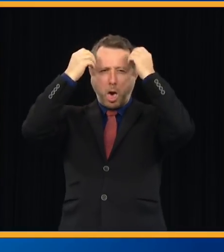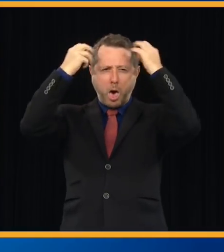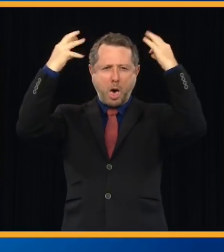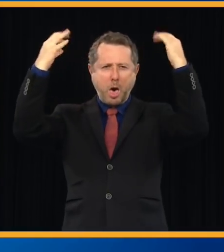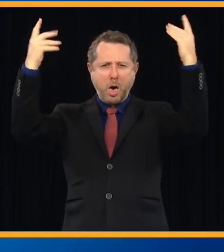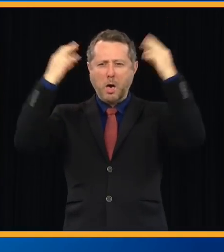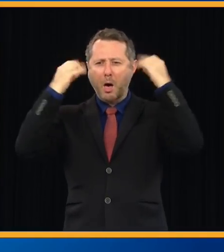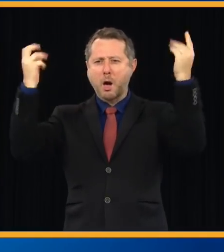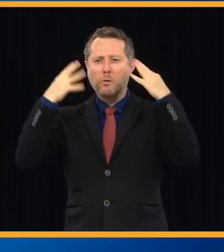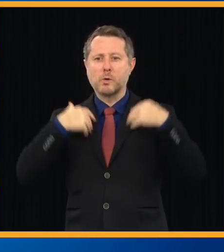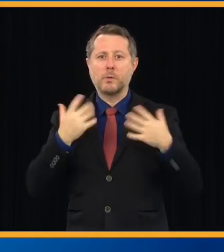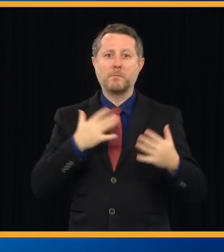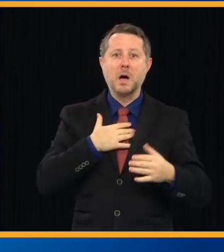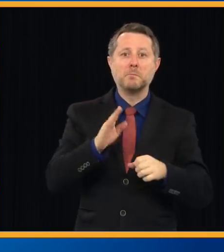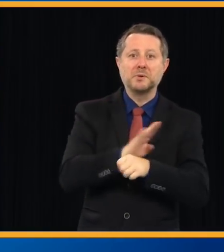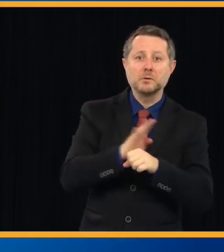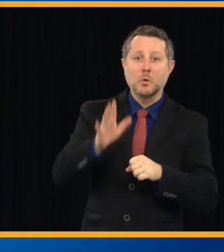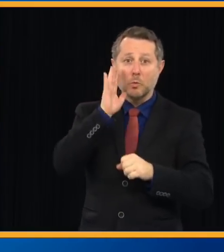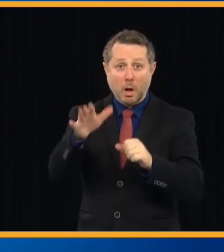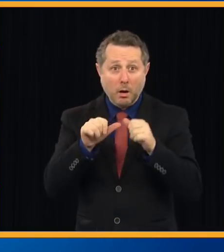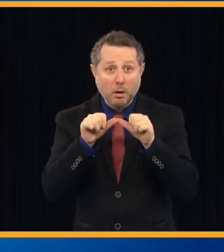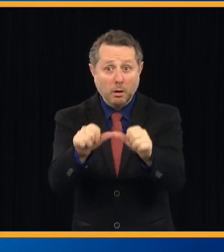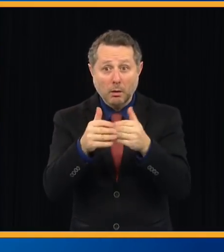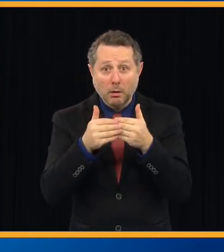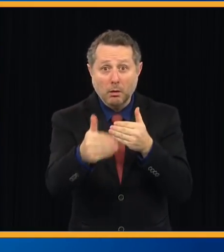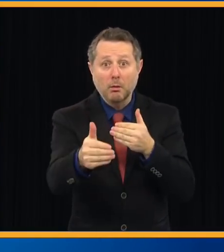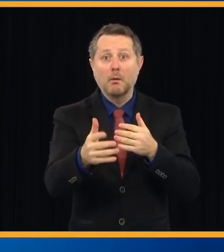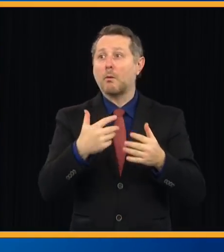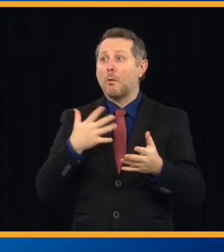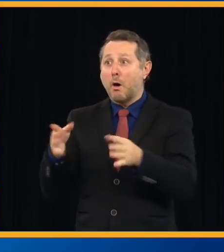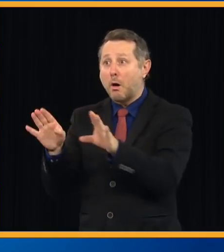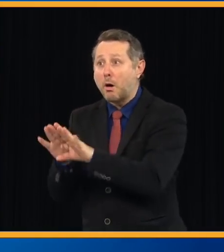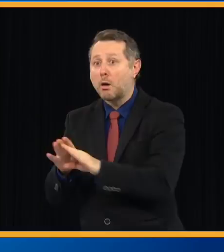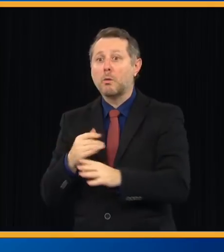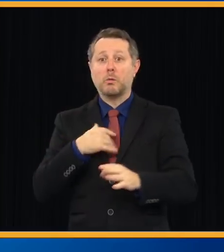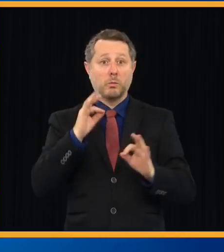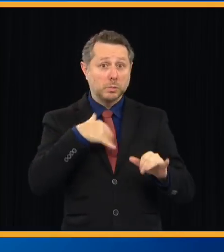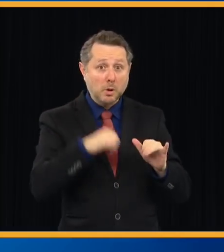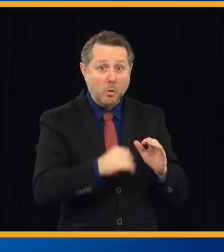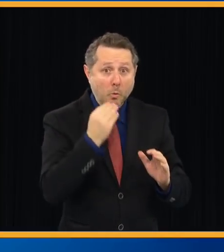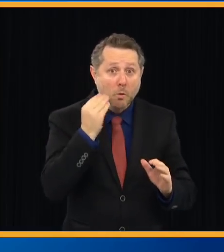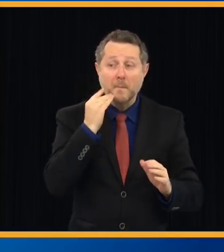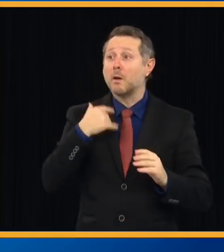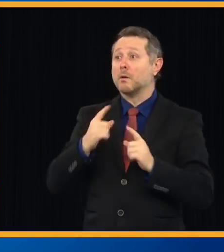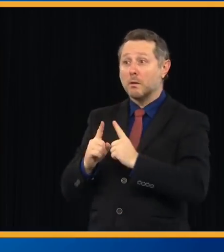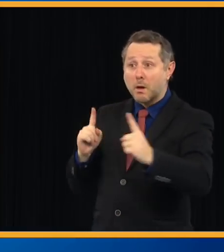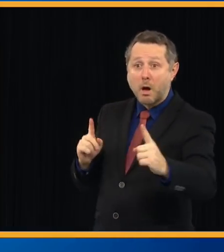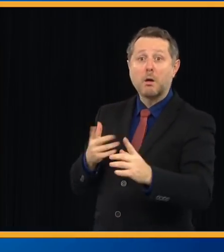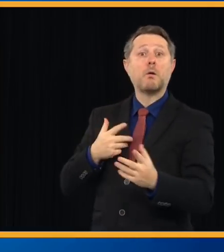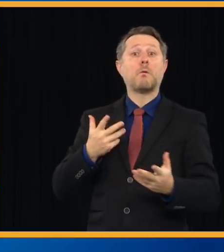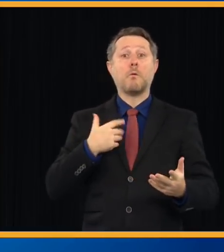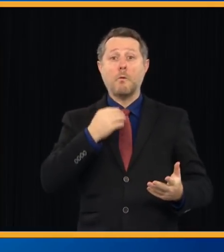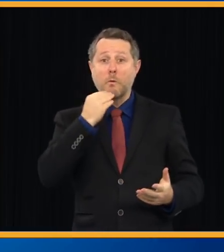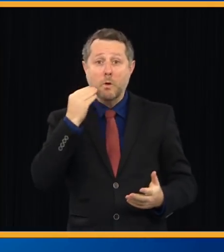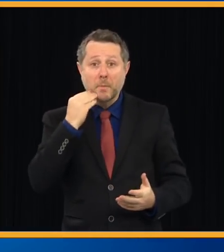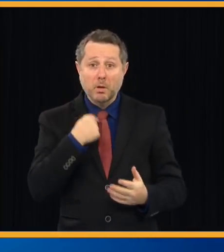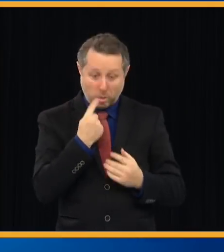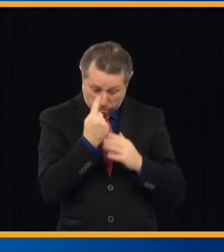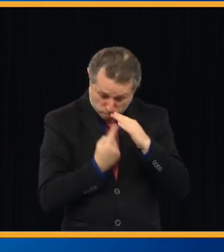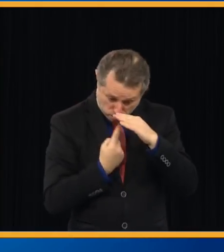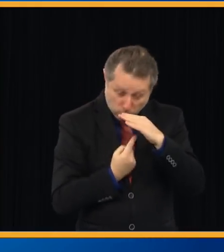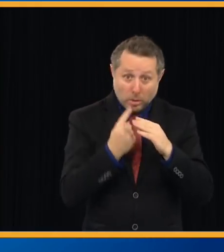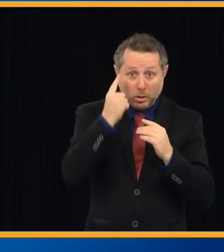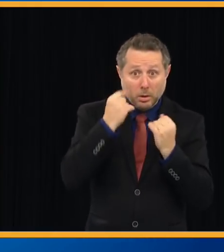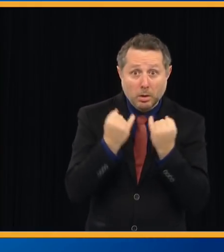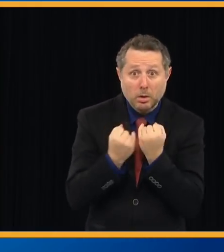next day they say everything's closed, stay in the house. You're in that house in a confined